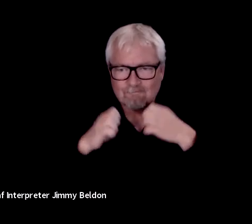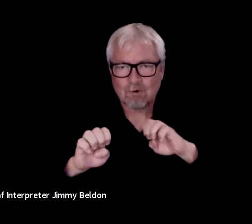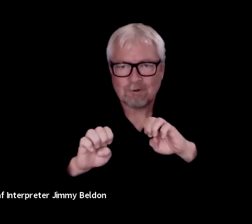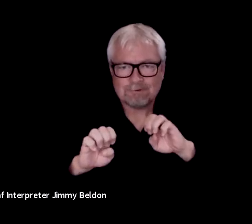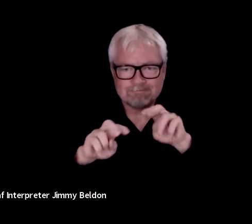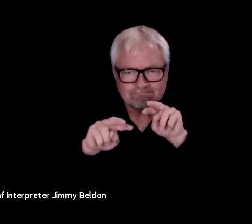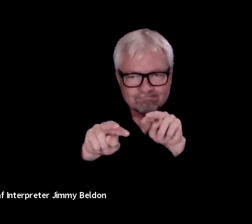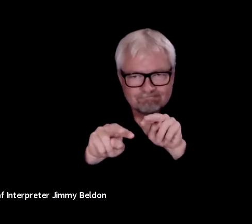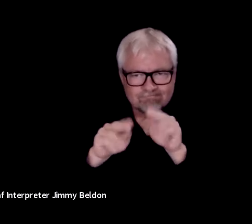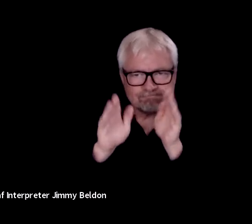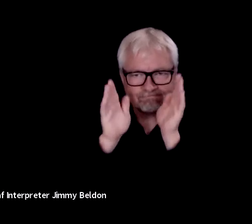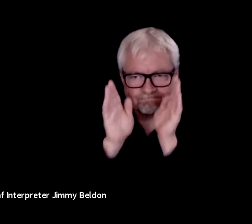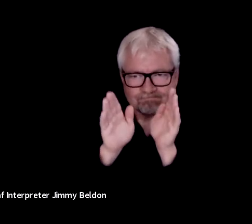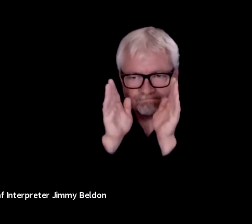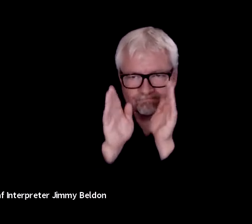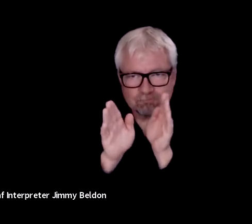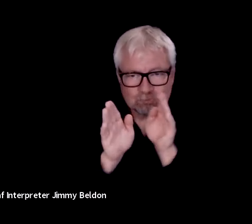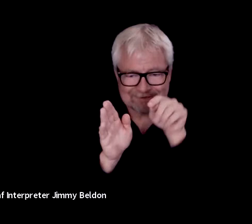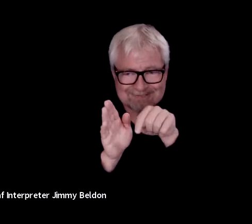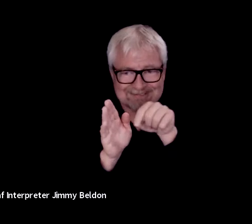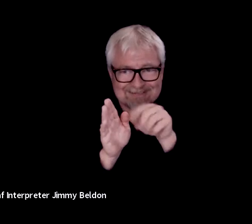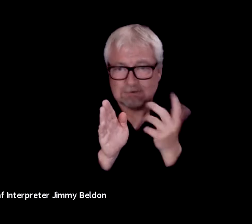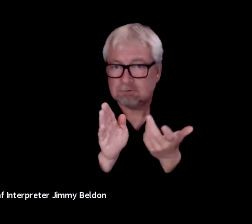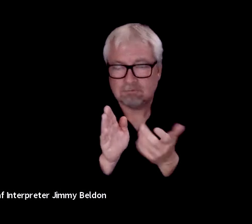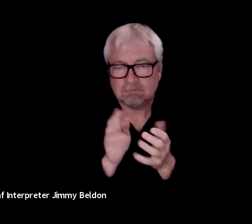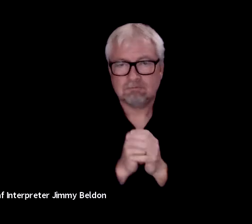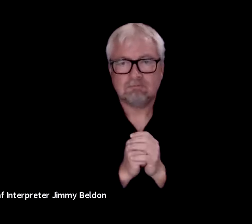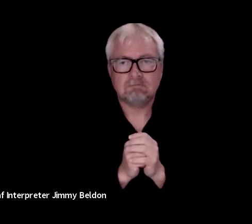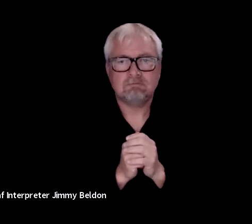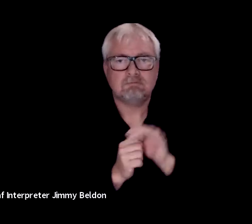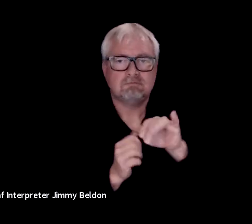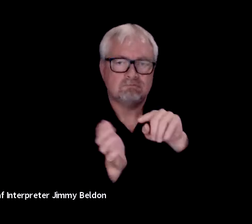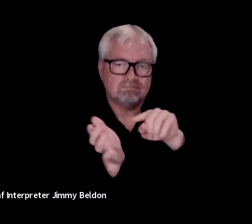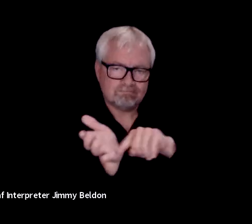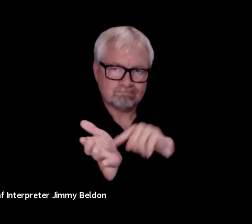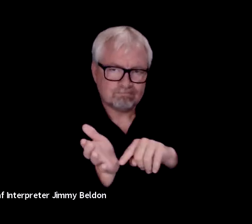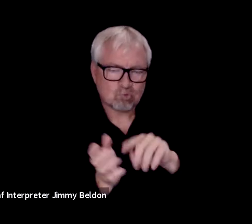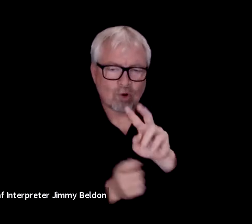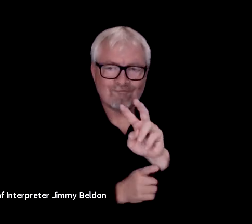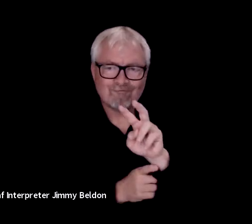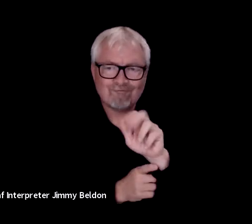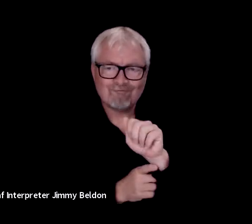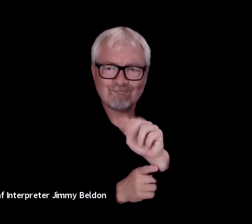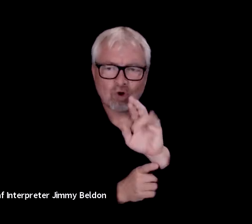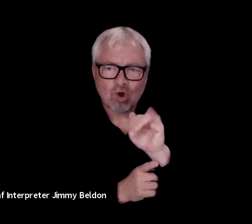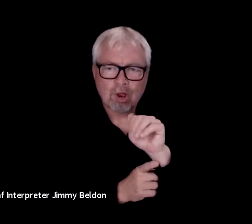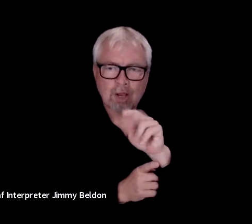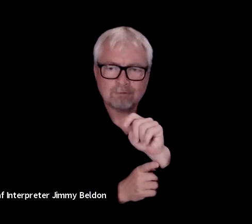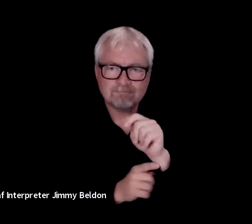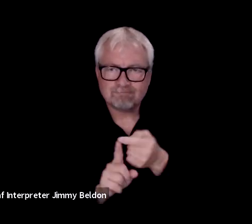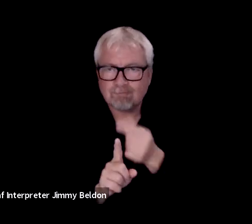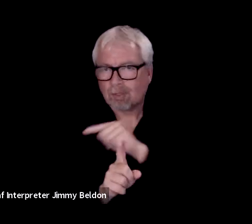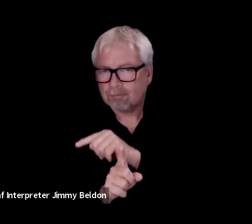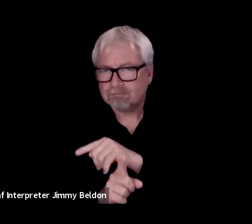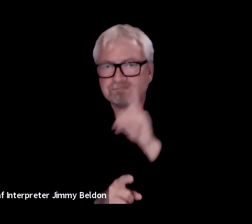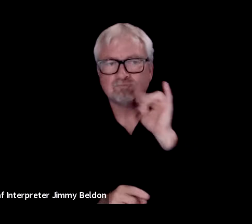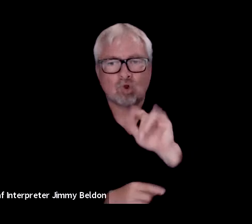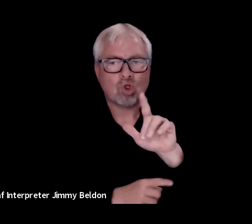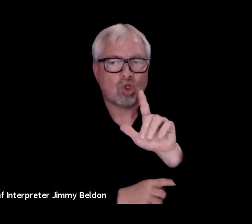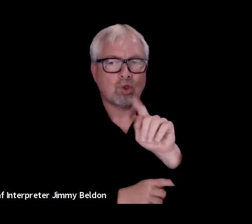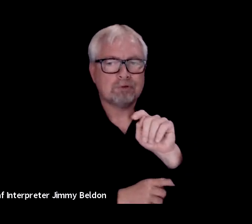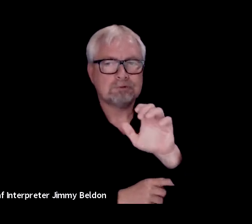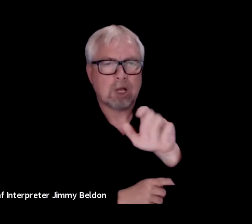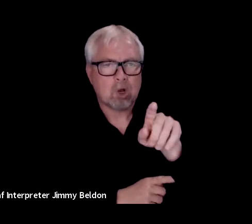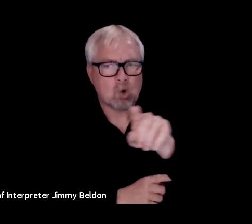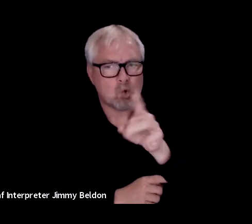there are variants, and in populations of special concern, like long-term care and schools and childcare and so forth.